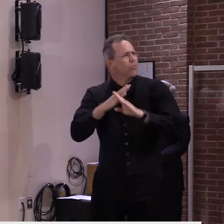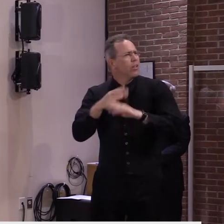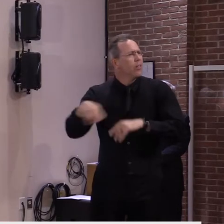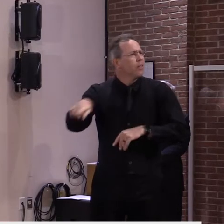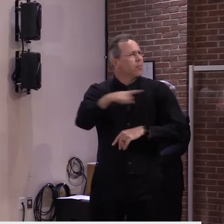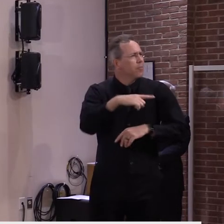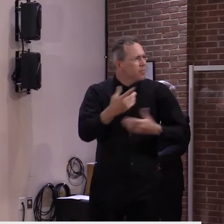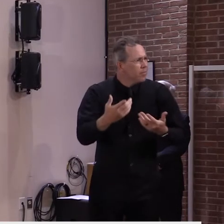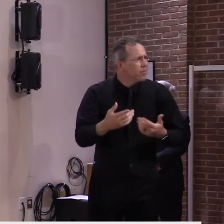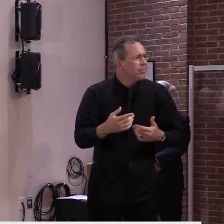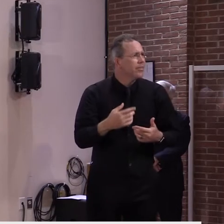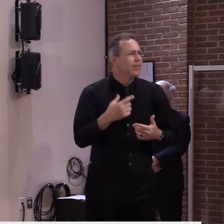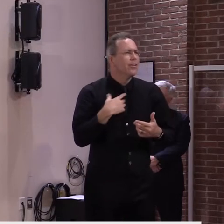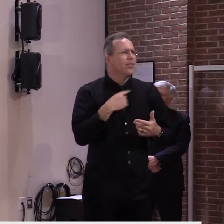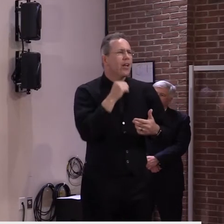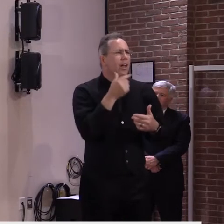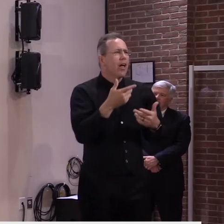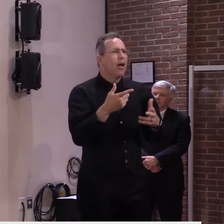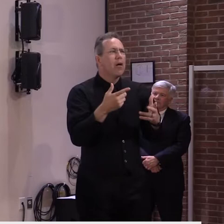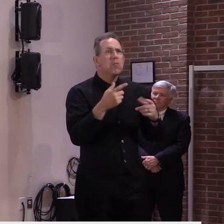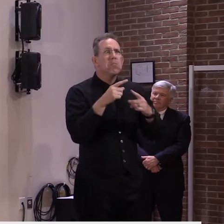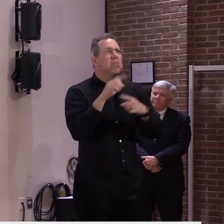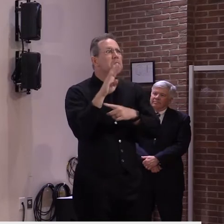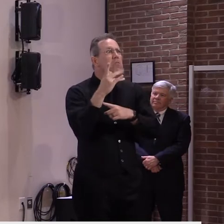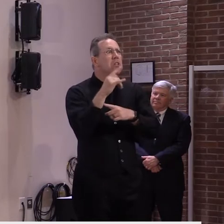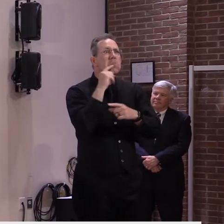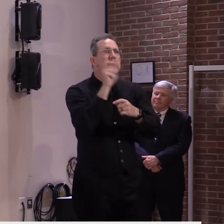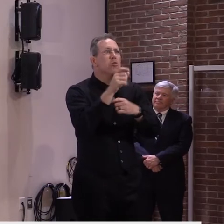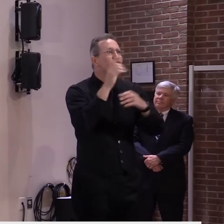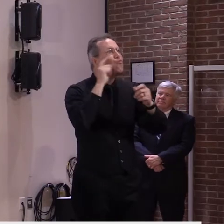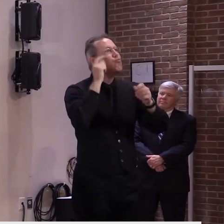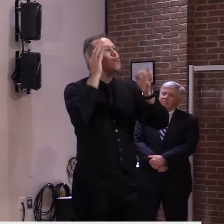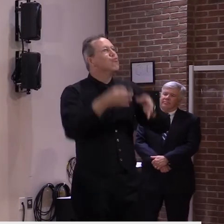of July, which I have said I believe we will.